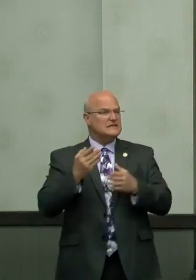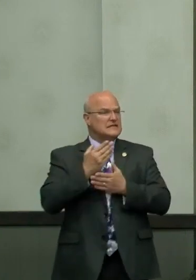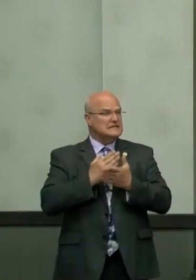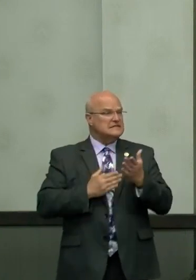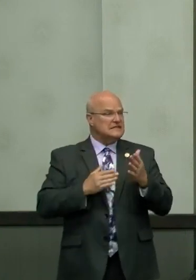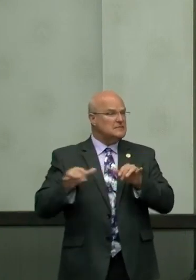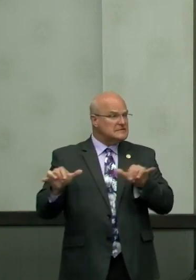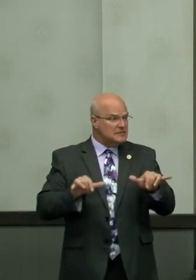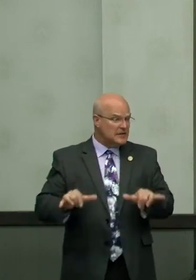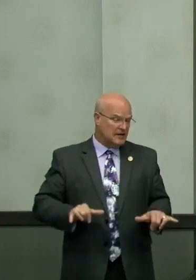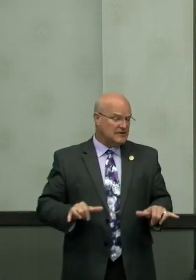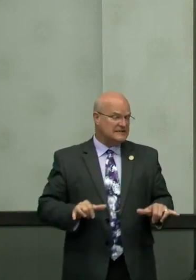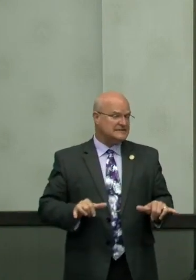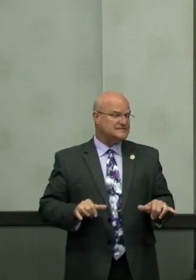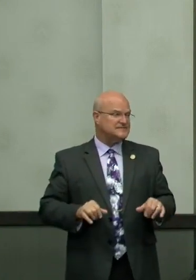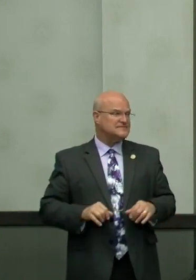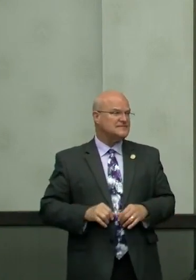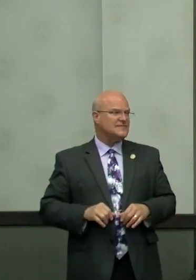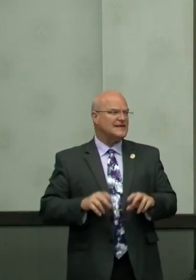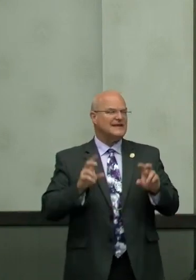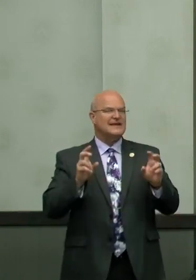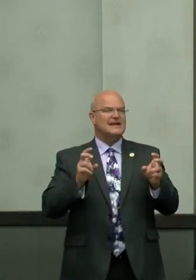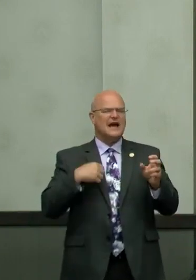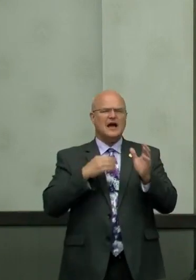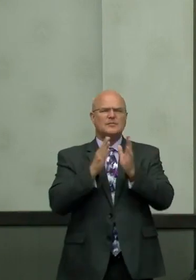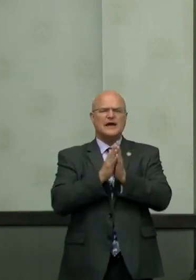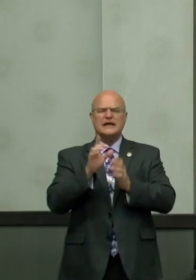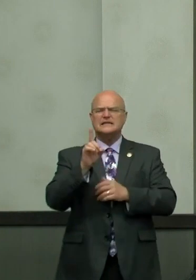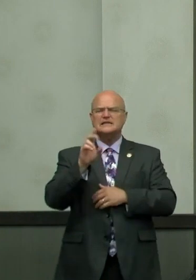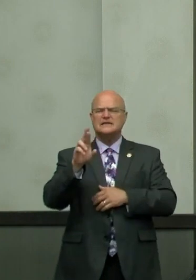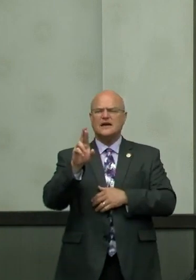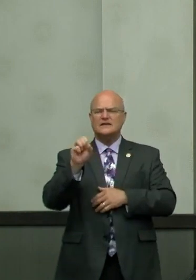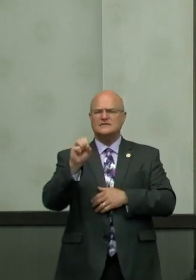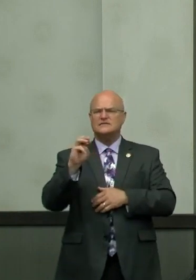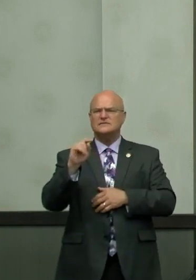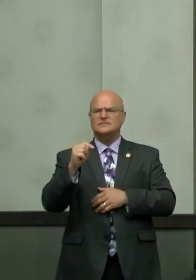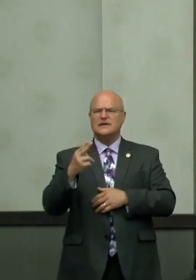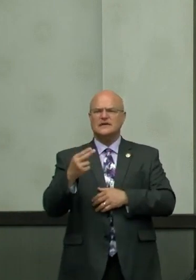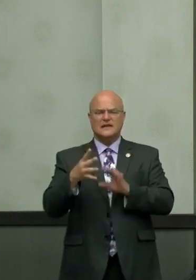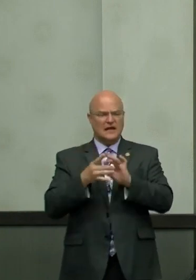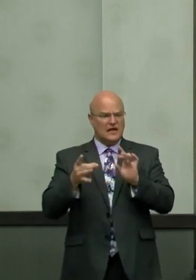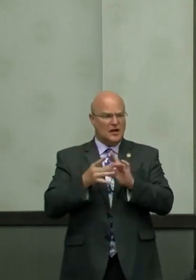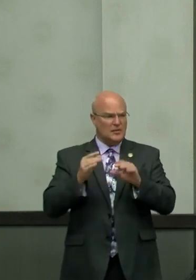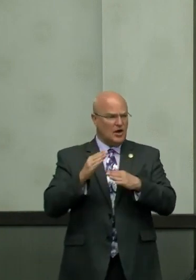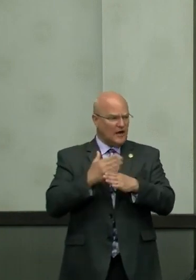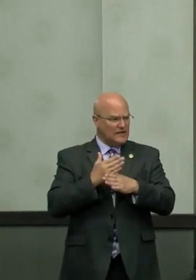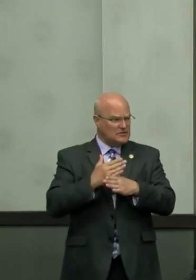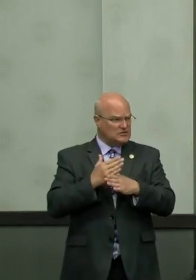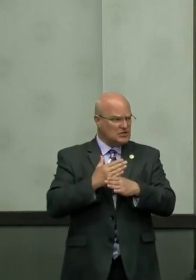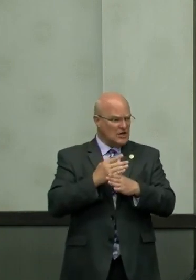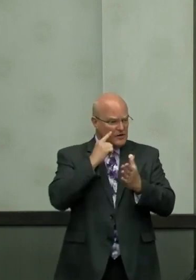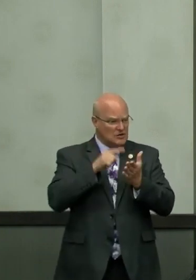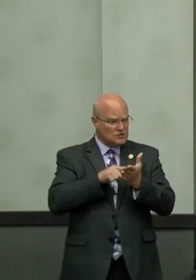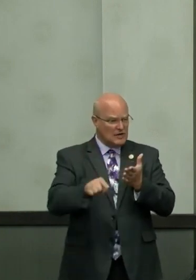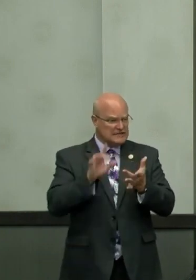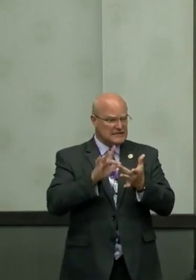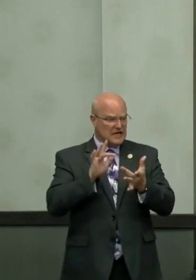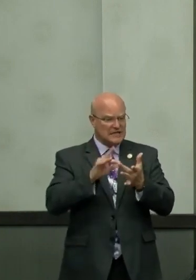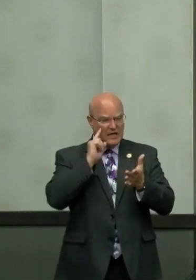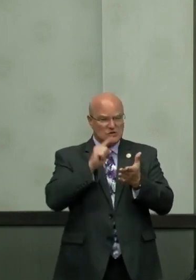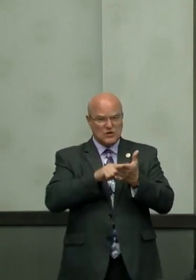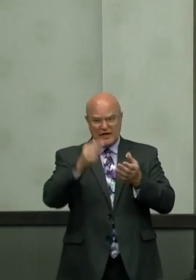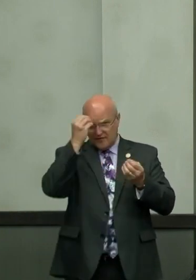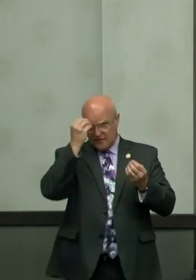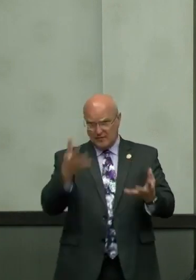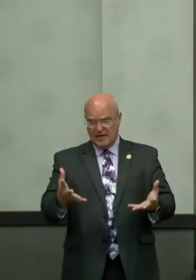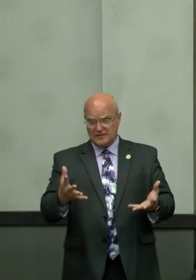some similarities. In terms, I'm going to ask Dr. Smith if he wants to comment on the sharing and tracing, contact tracing